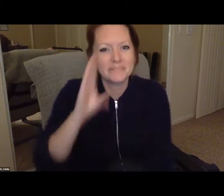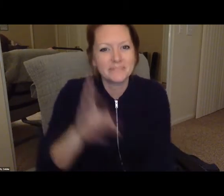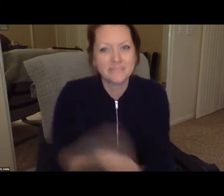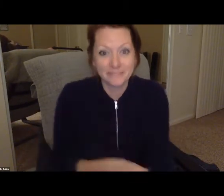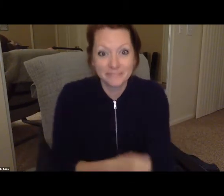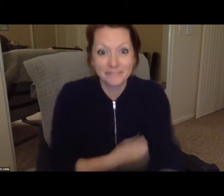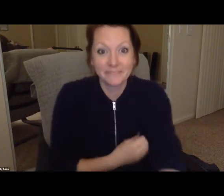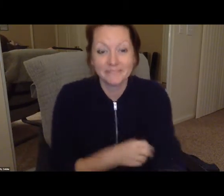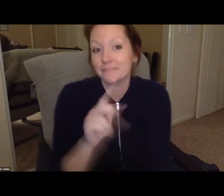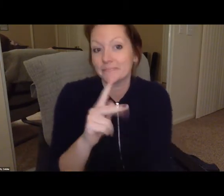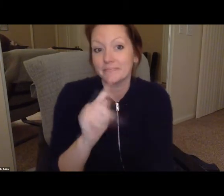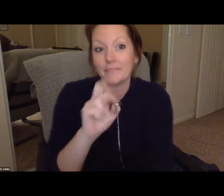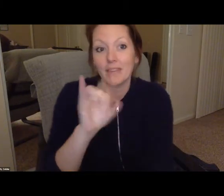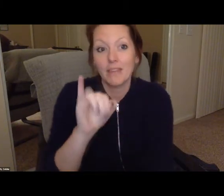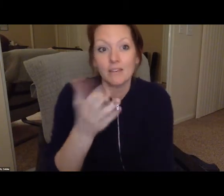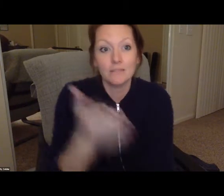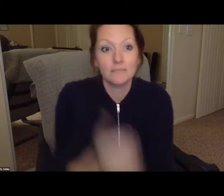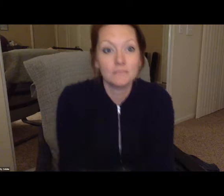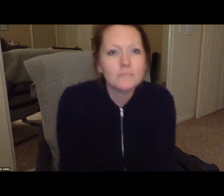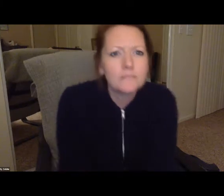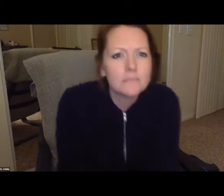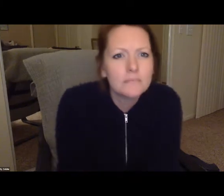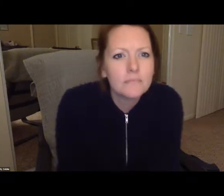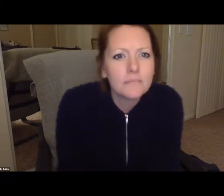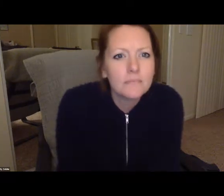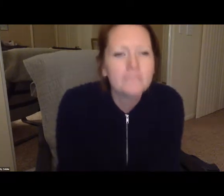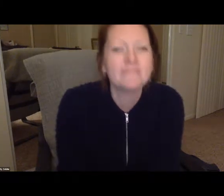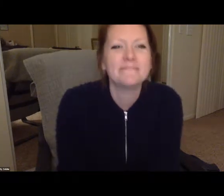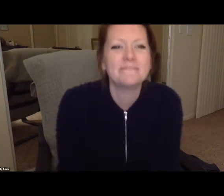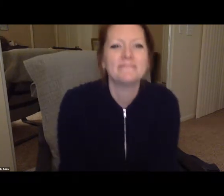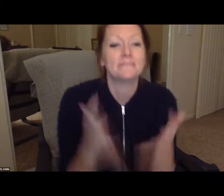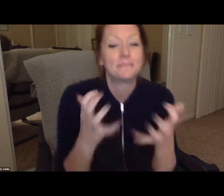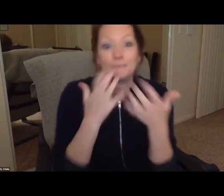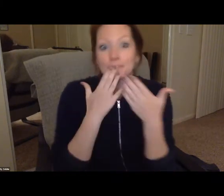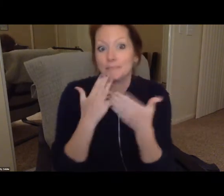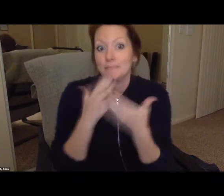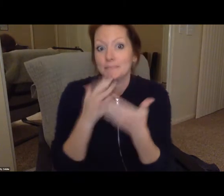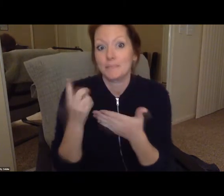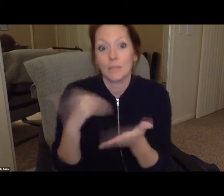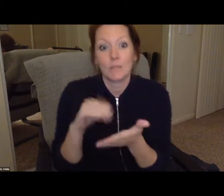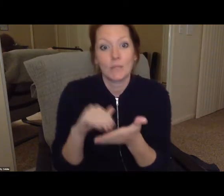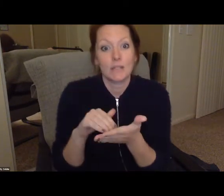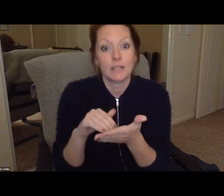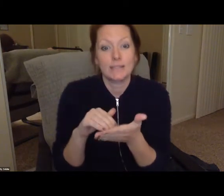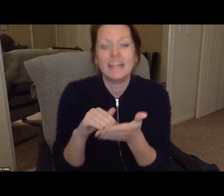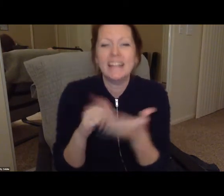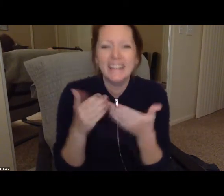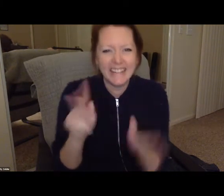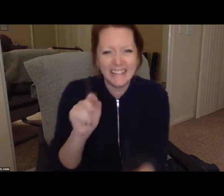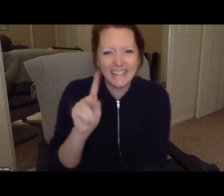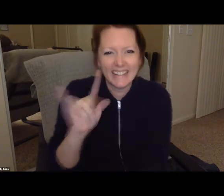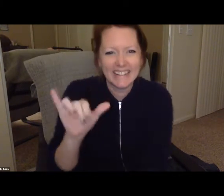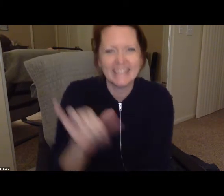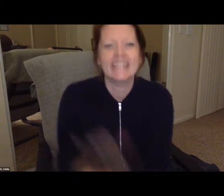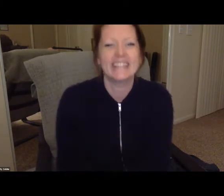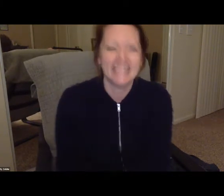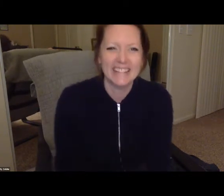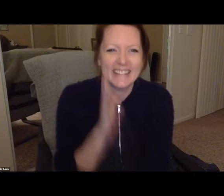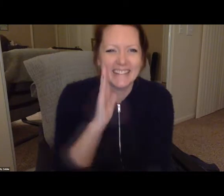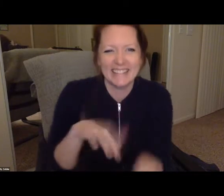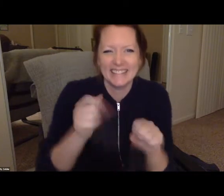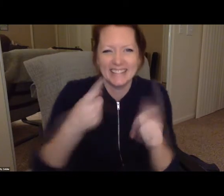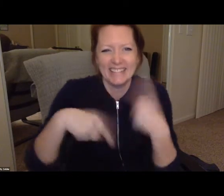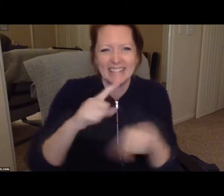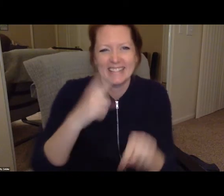Okay, Terry. Okay, and I just want to thank you again publicly, Katie. I'll let you sign for me.